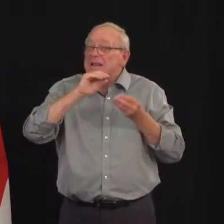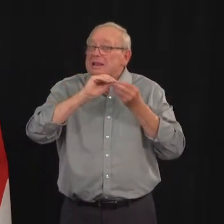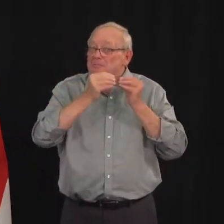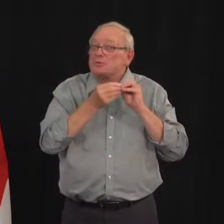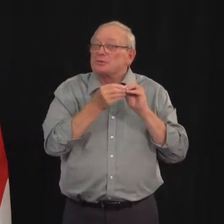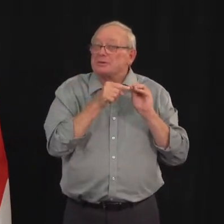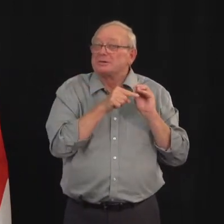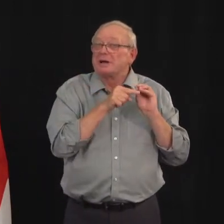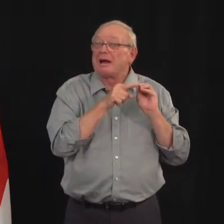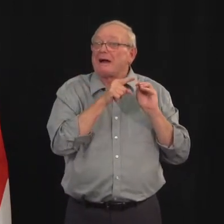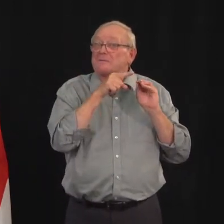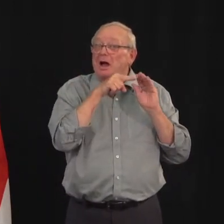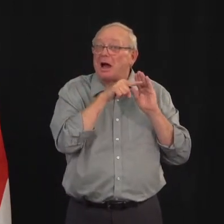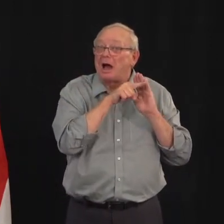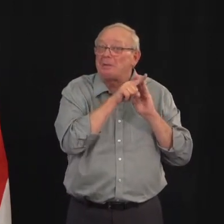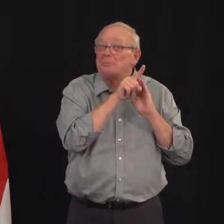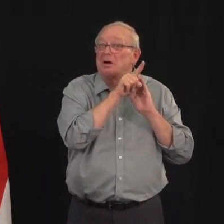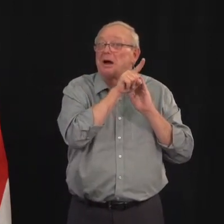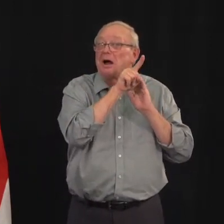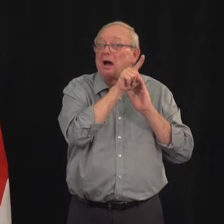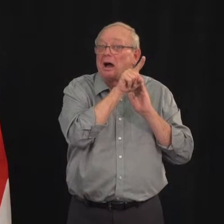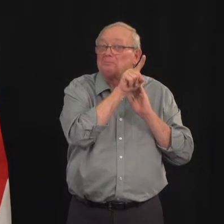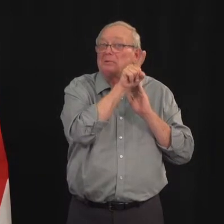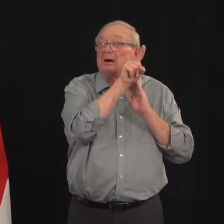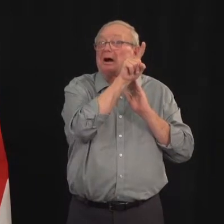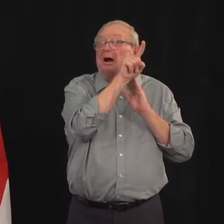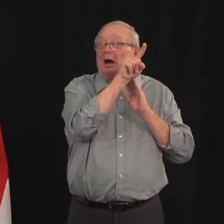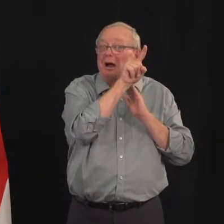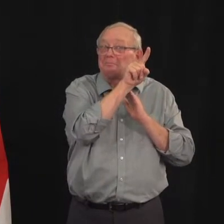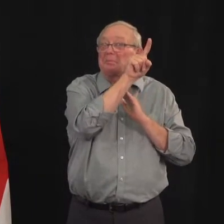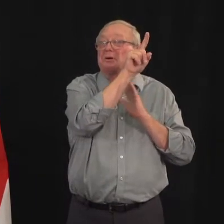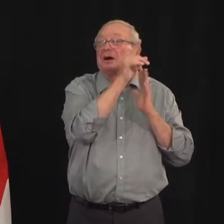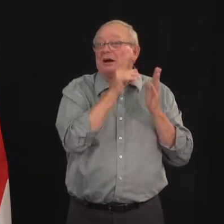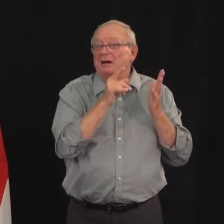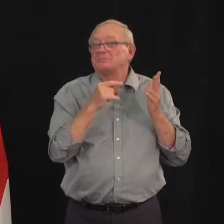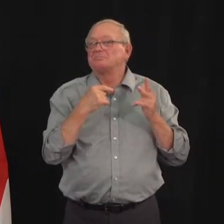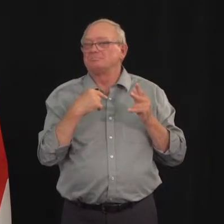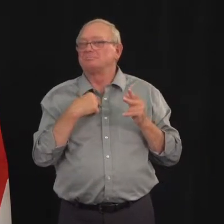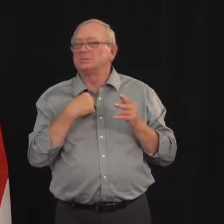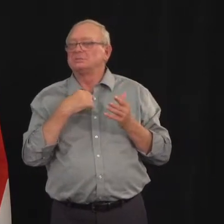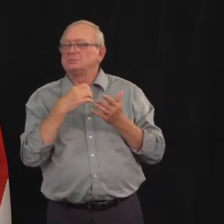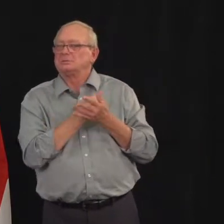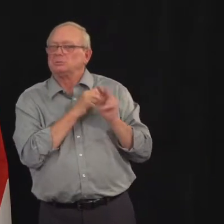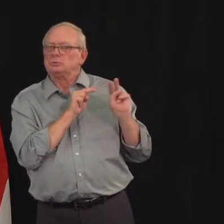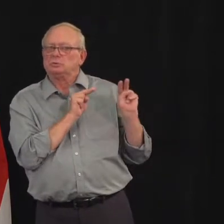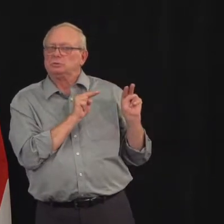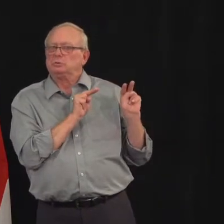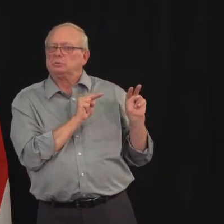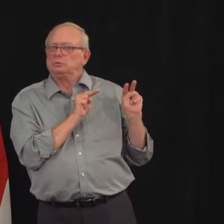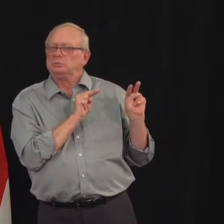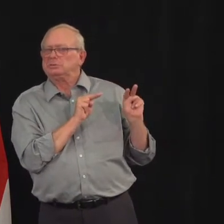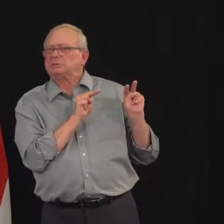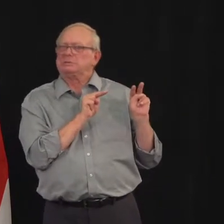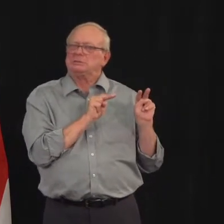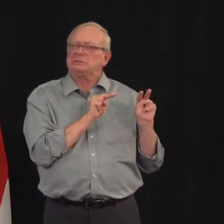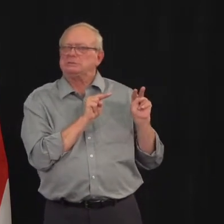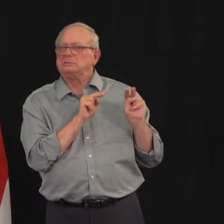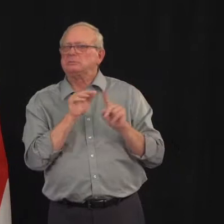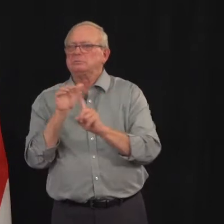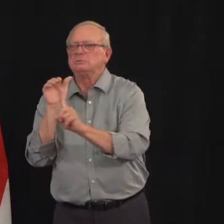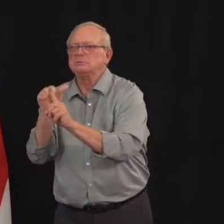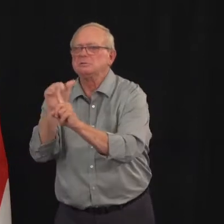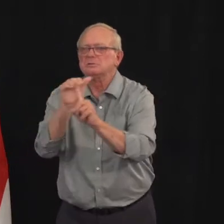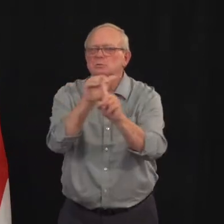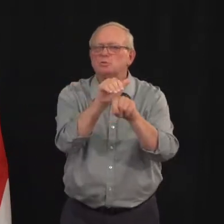with those higher daily cases. And so right now is a time, I think, to watch, to remind all Albertans, both those who